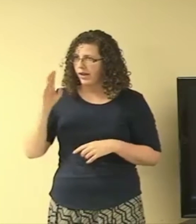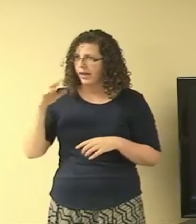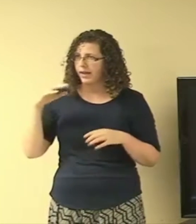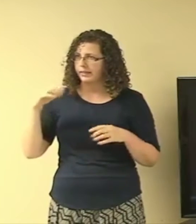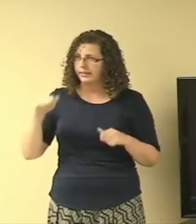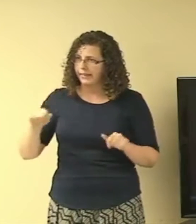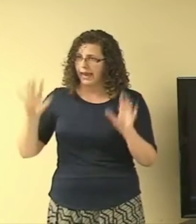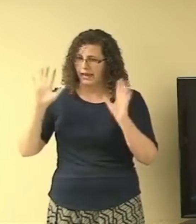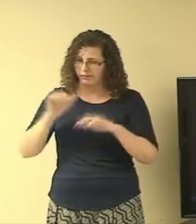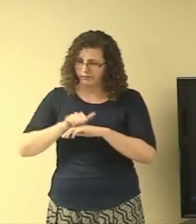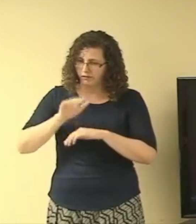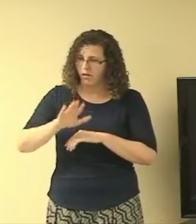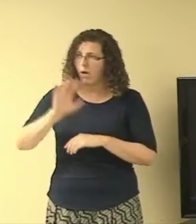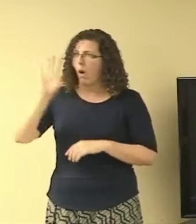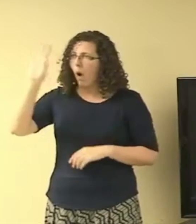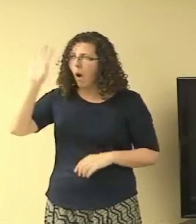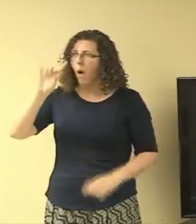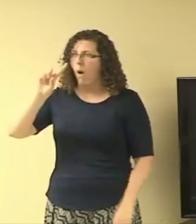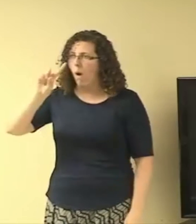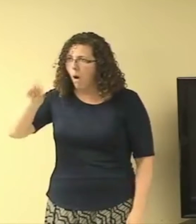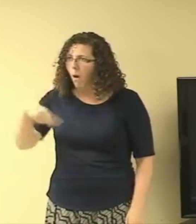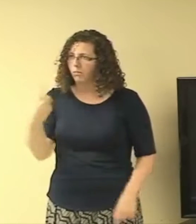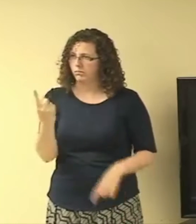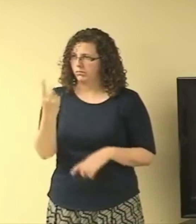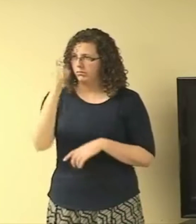gave his only